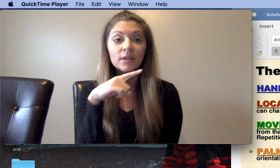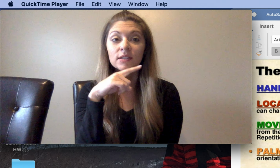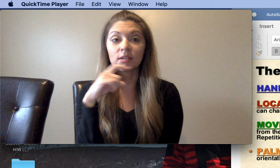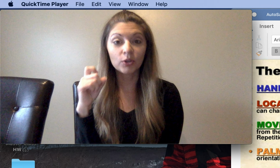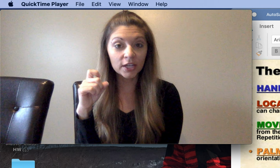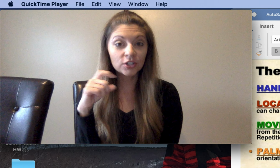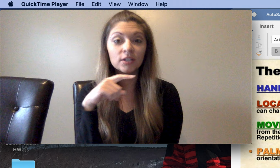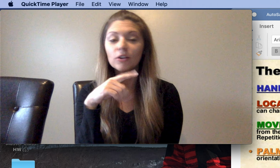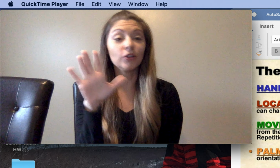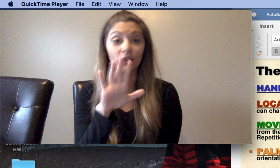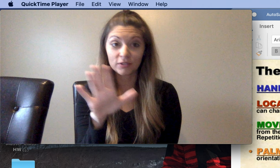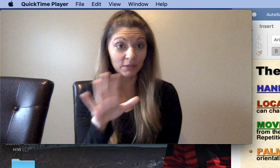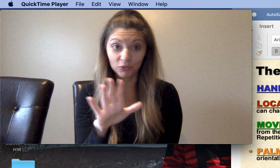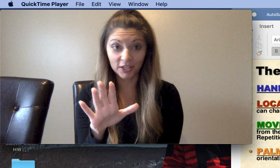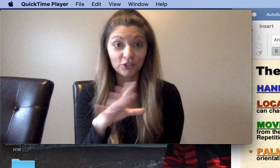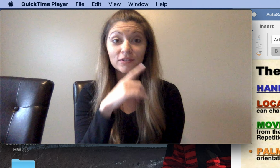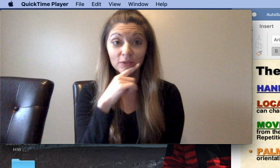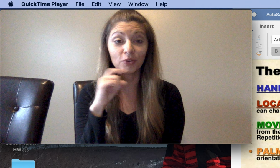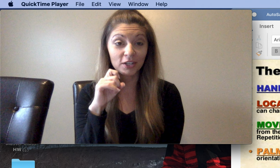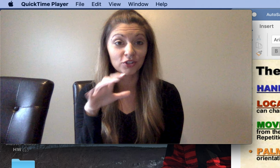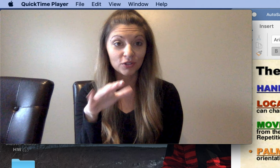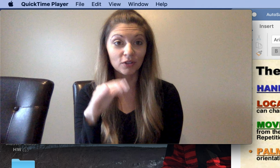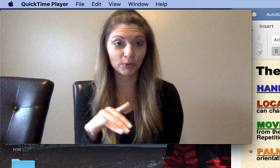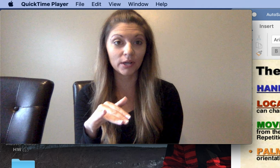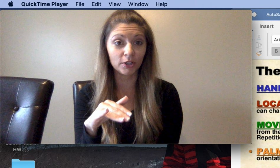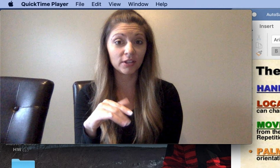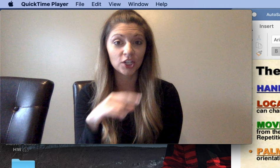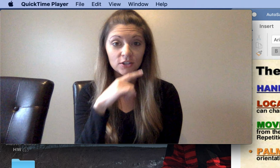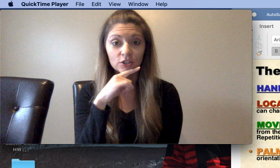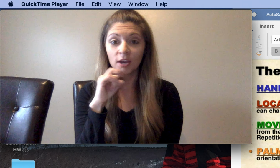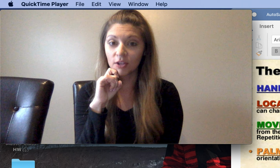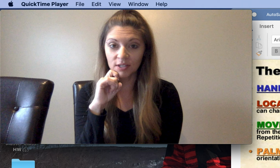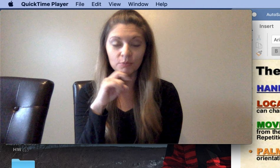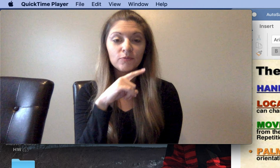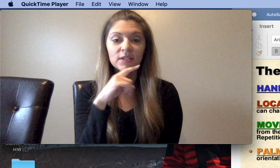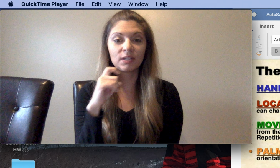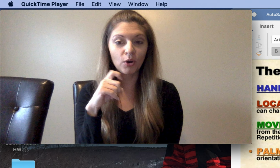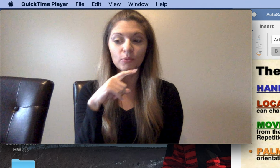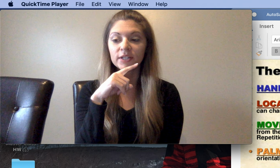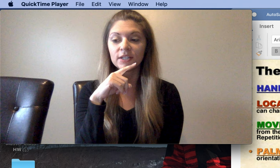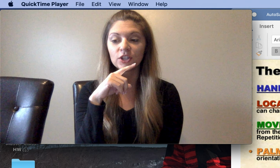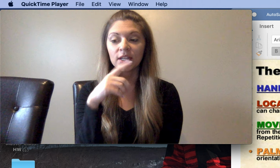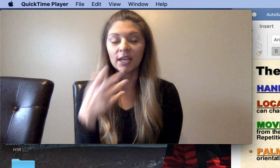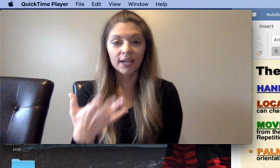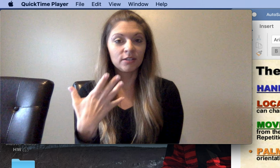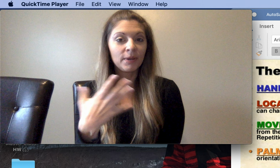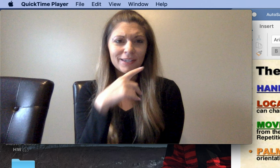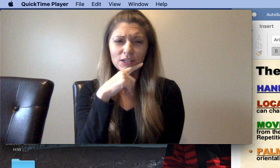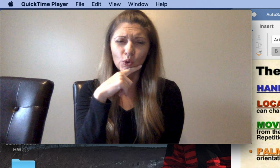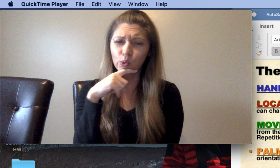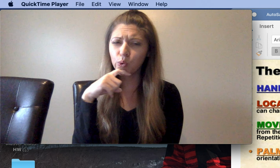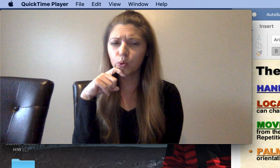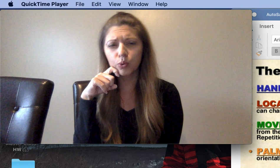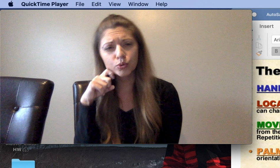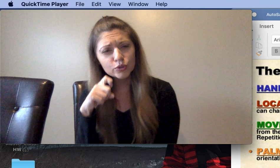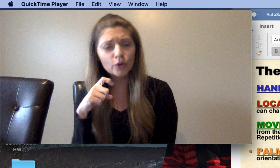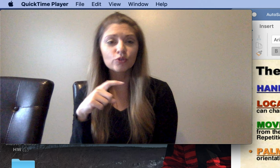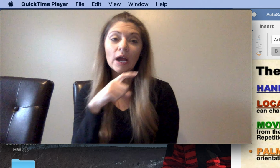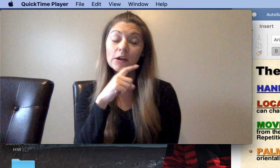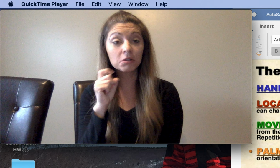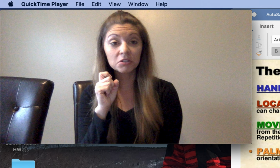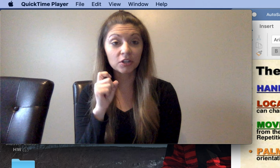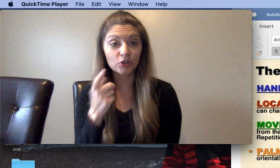shape, same location, or not same location. The location's the parameter that changed. Same movement, same palm orientation, and depending, is it